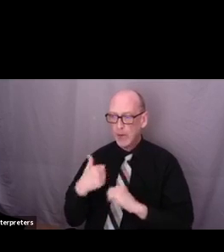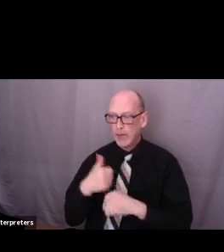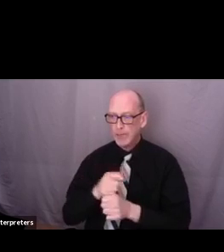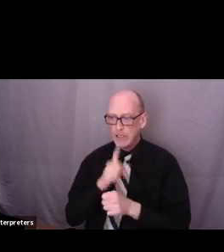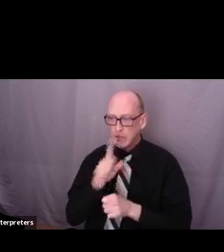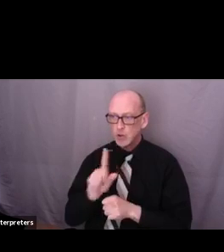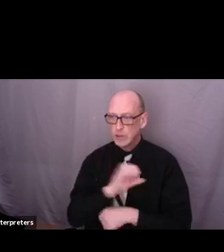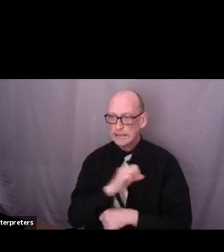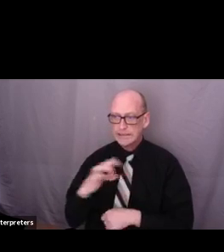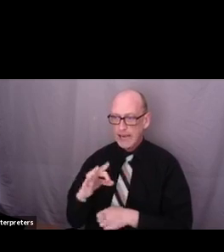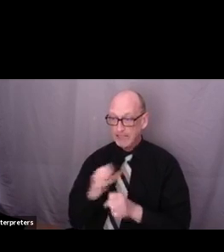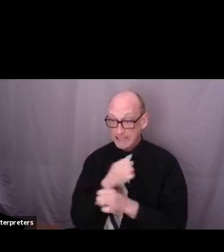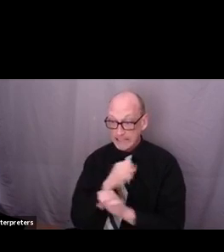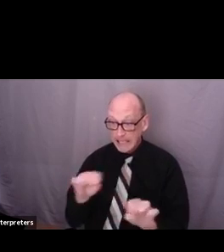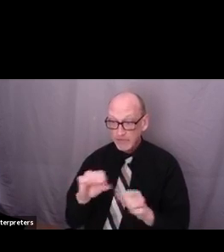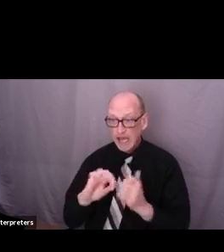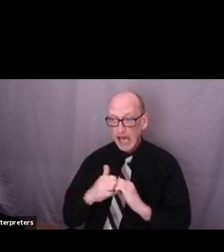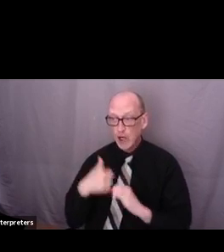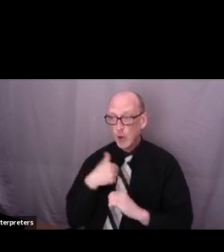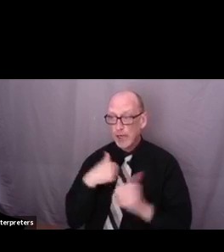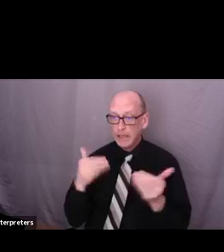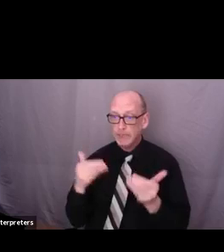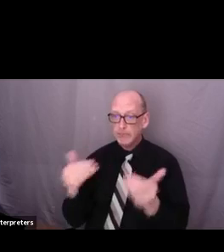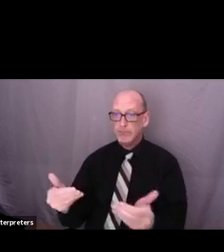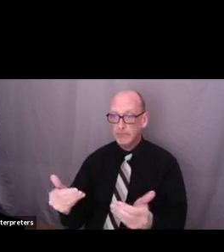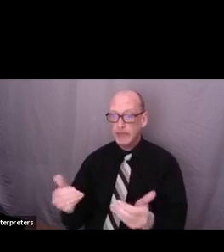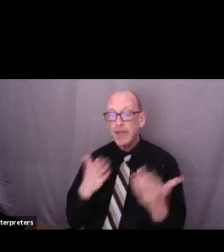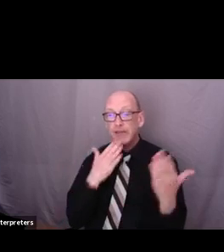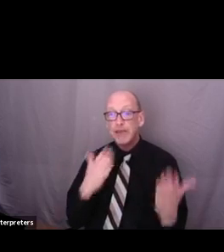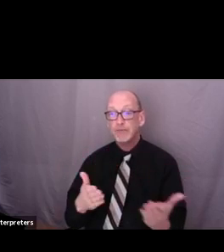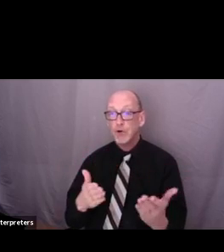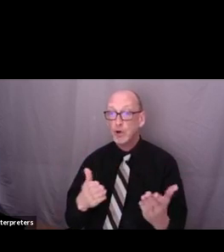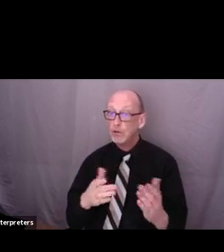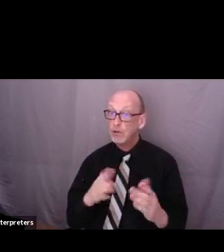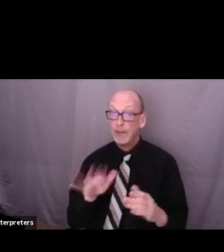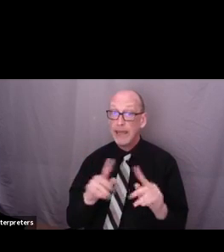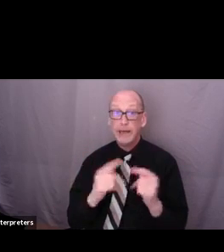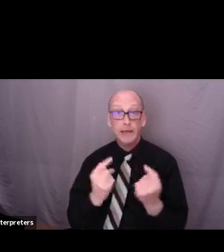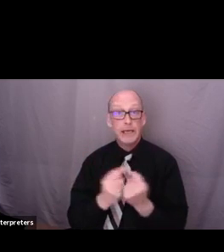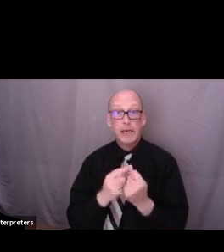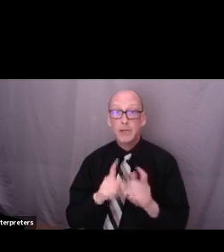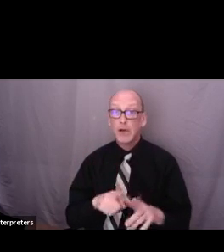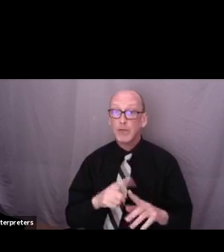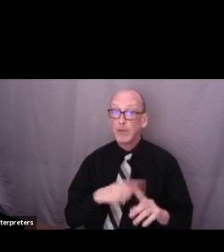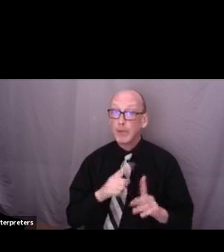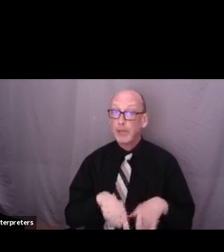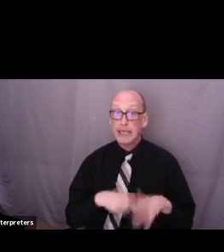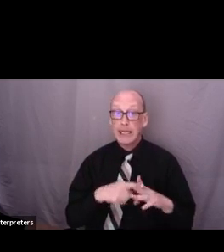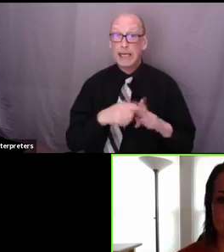And how do we move forward? And thankfully, these came right out of the gate, and they've been coming ever since.